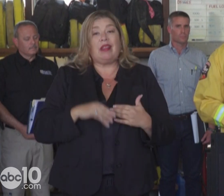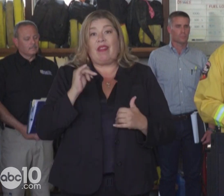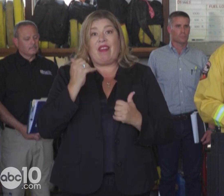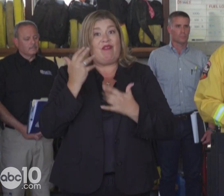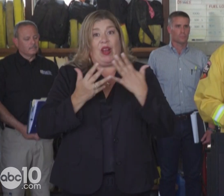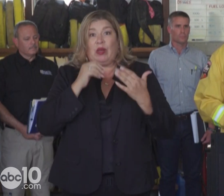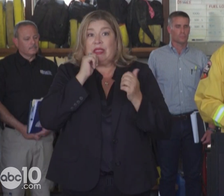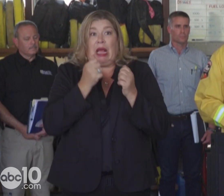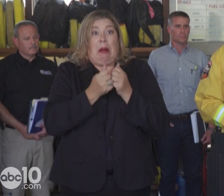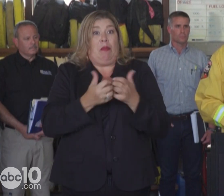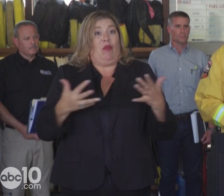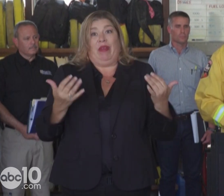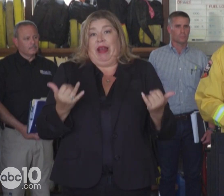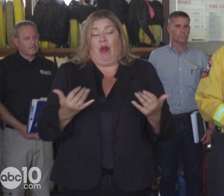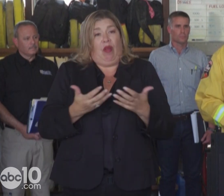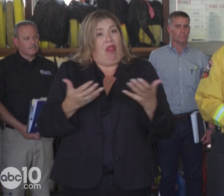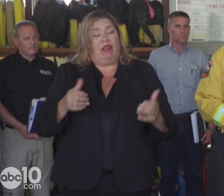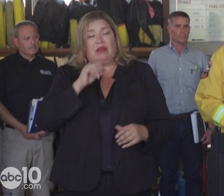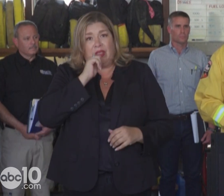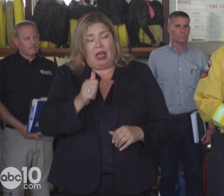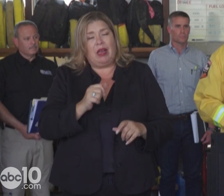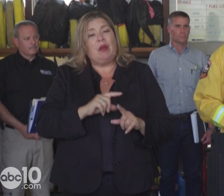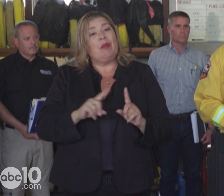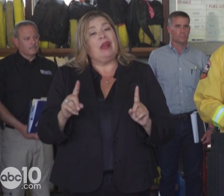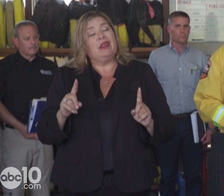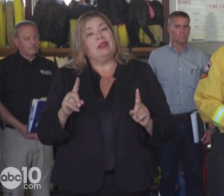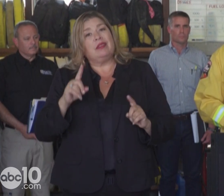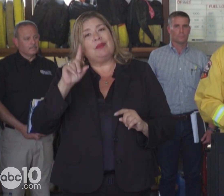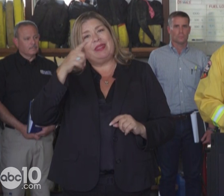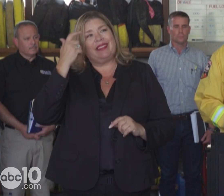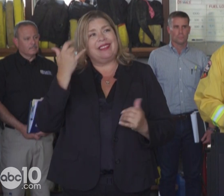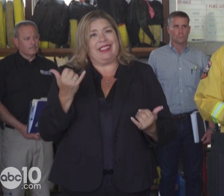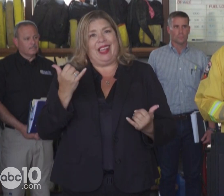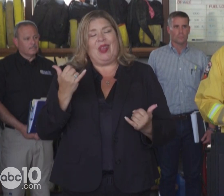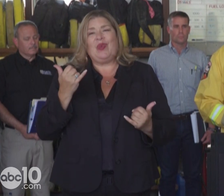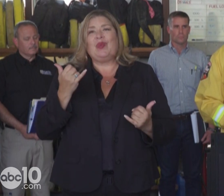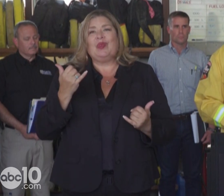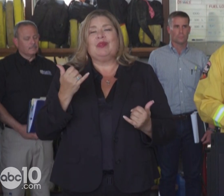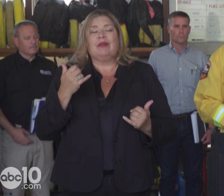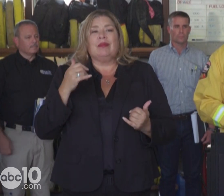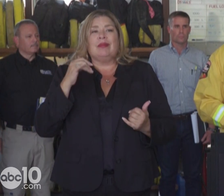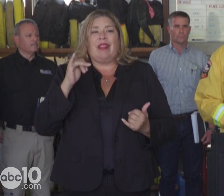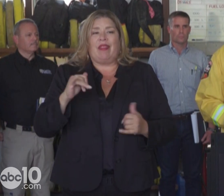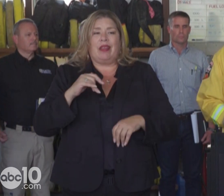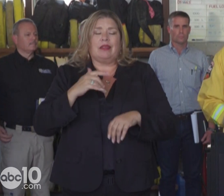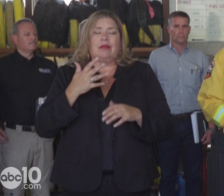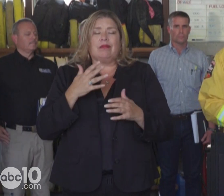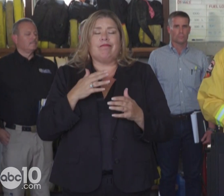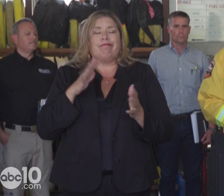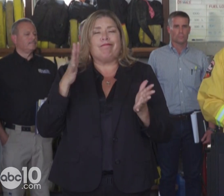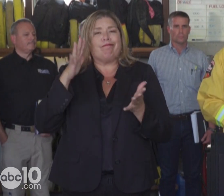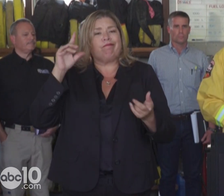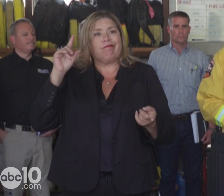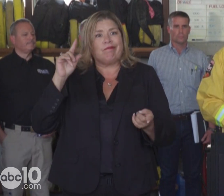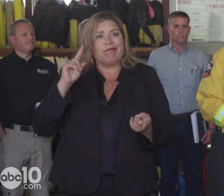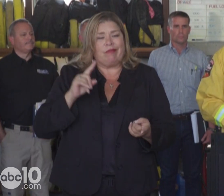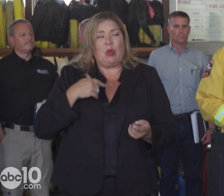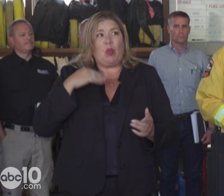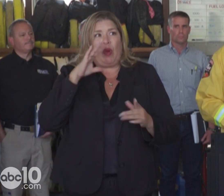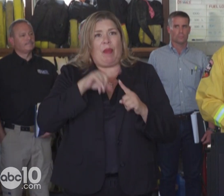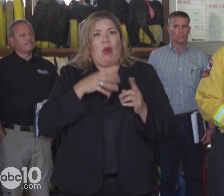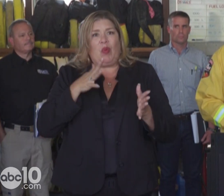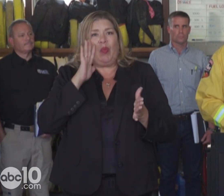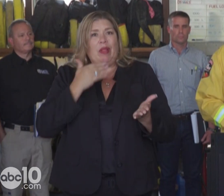not moving a lot today, but it is just because we're in this kind of transition period and we're worried about the